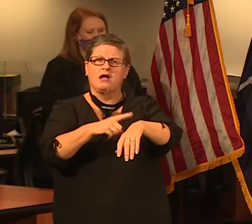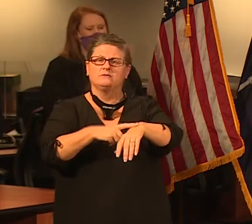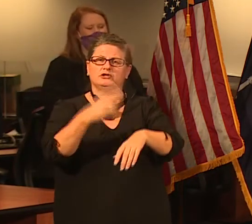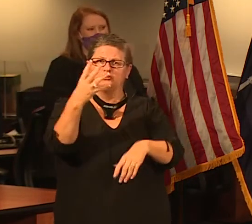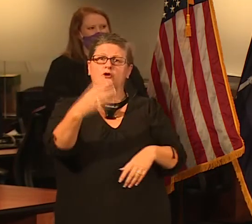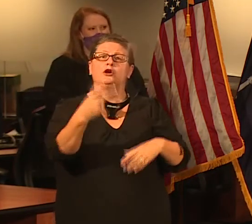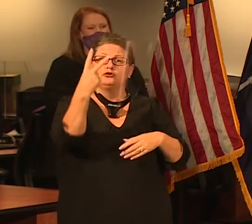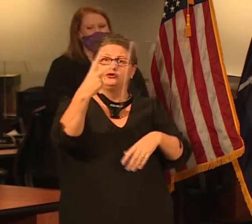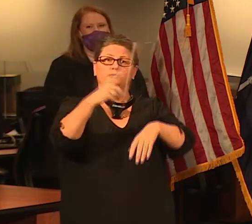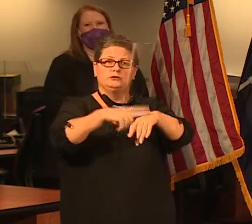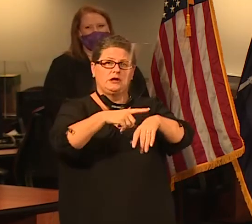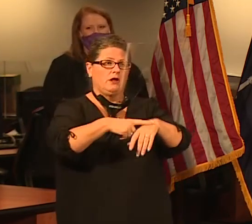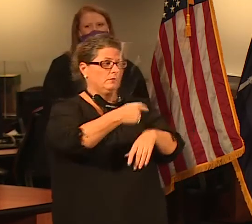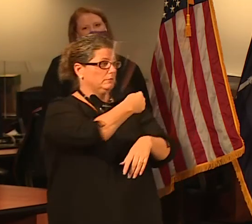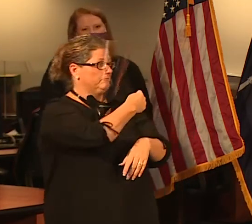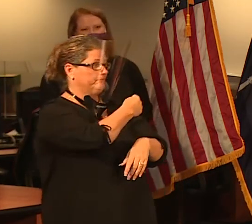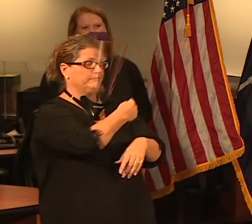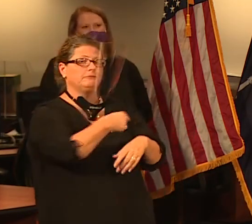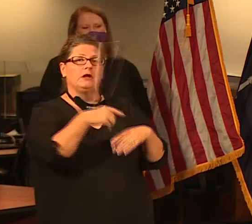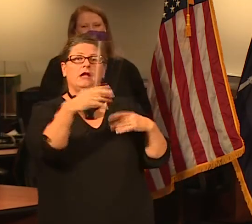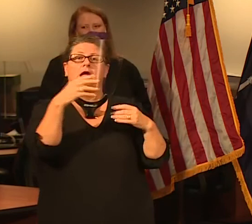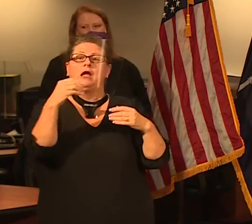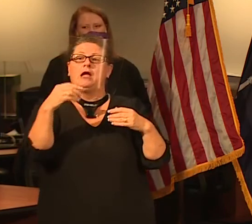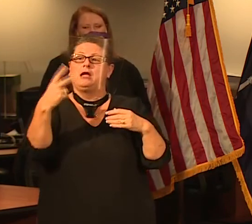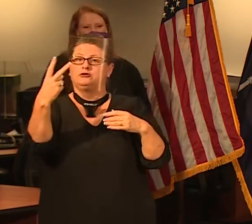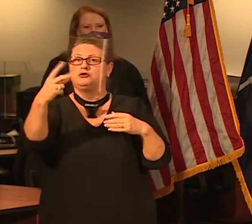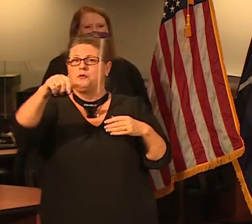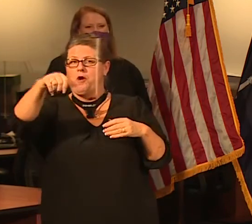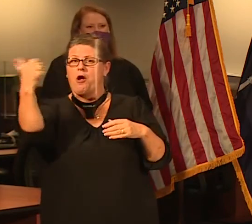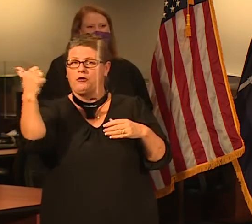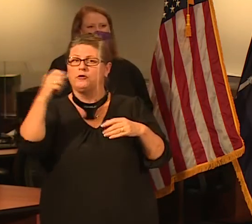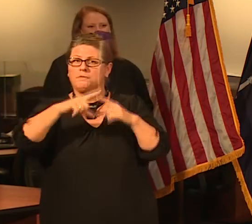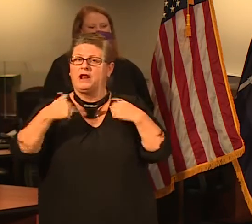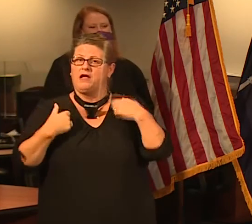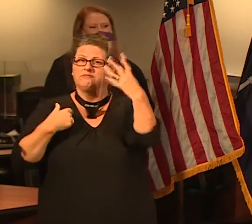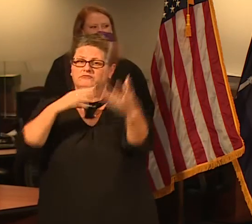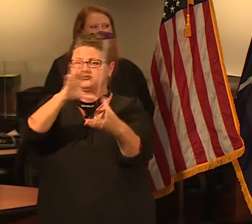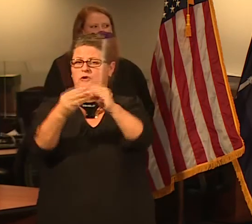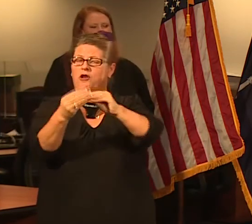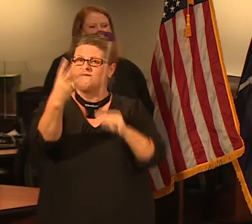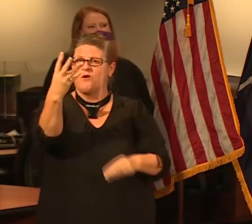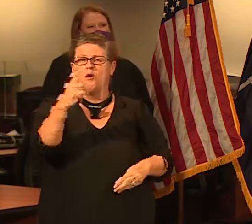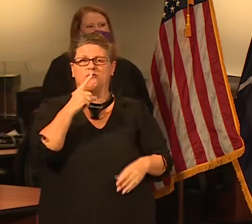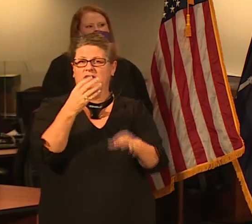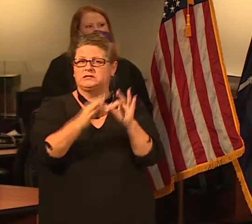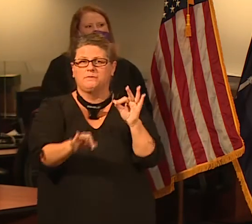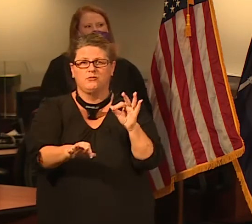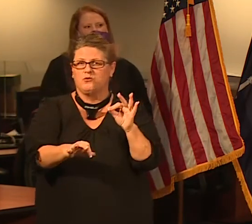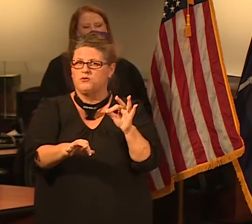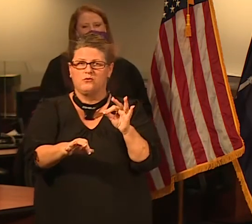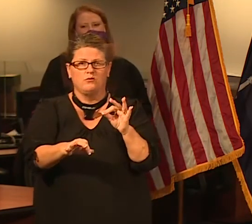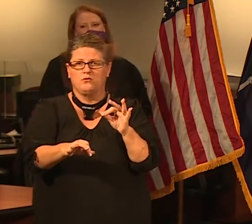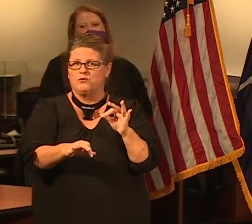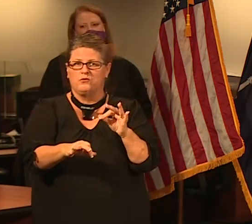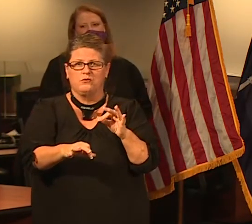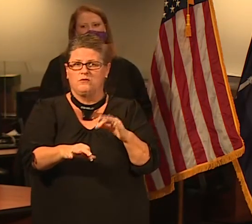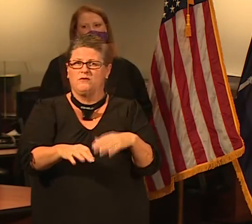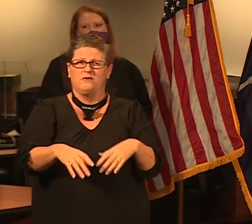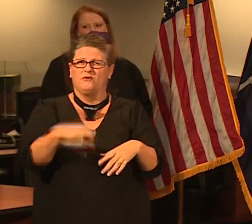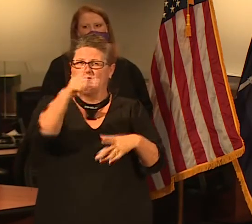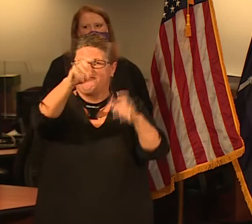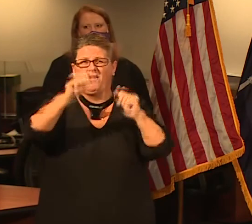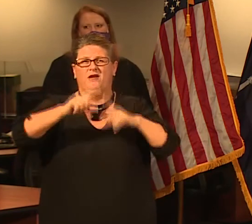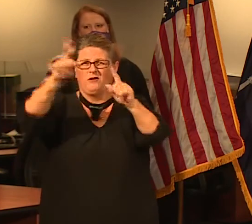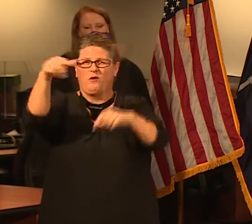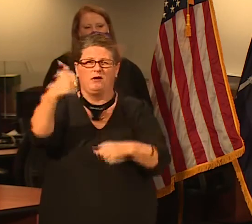of Dr. Traxler. And there's really nothing to it. And so I would encourage people, it's so widely available